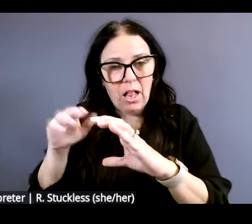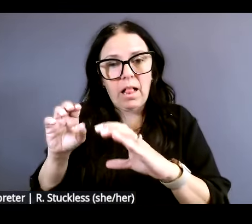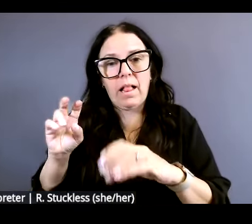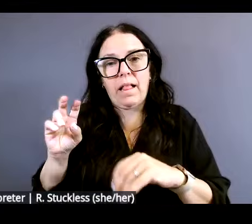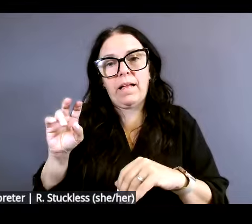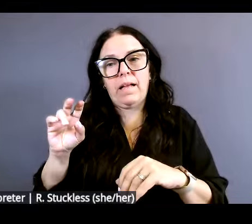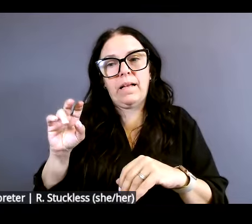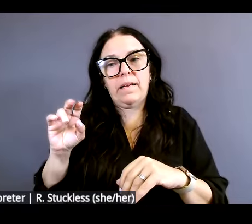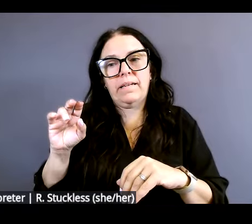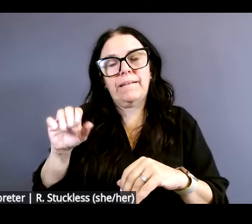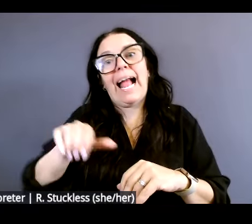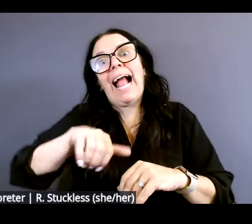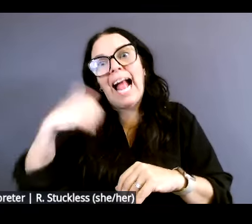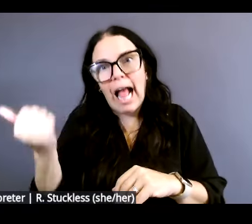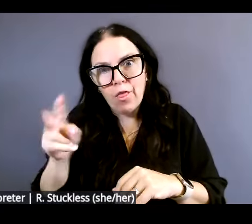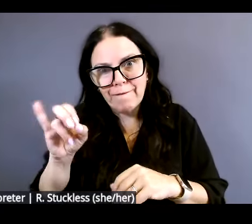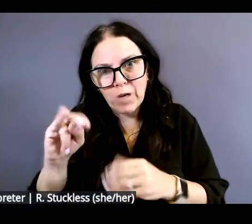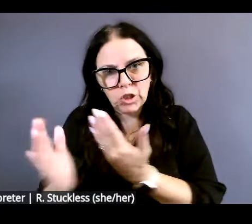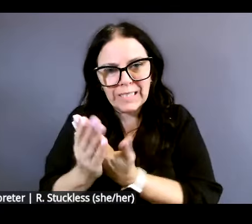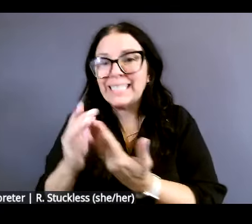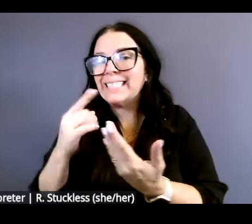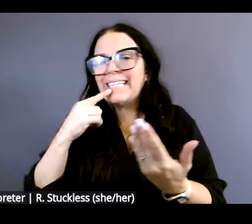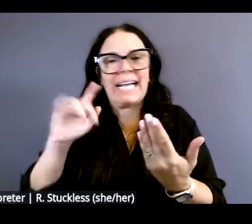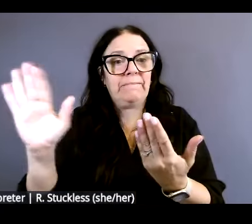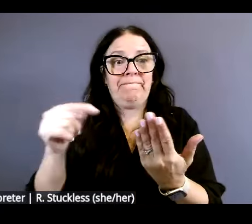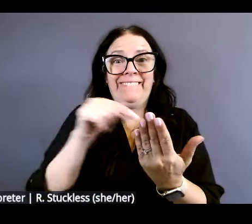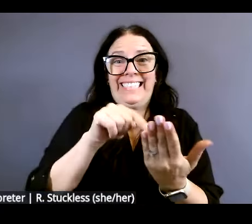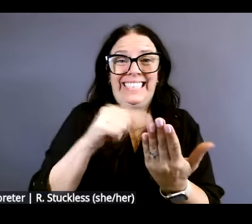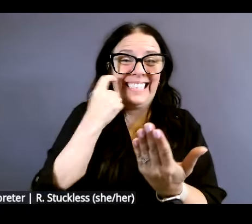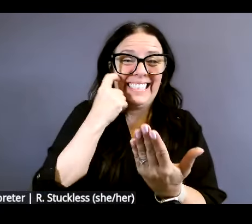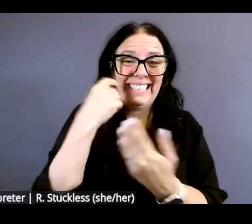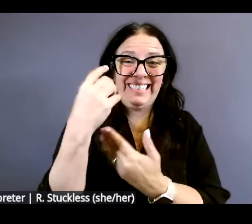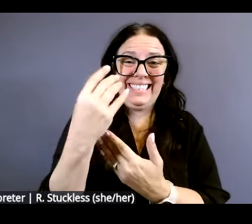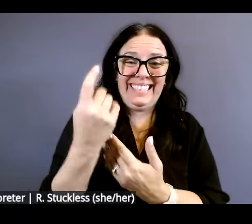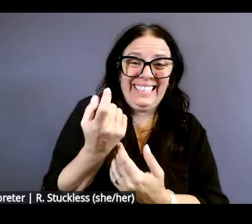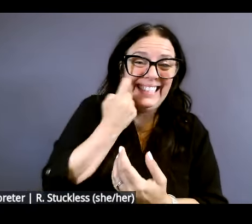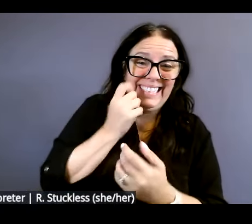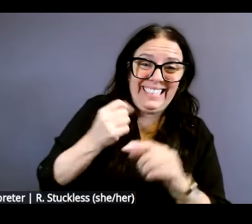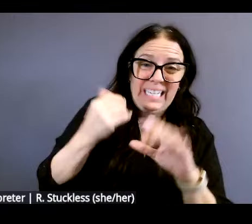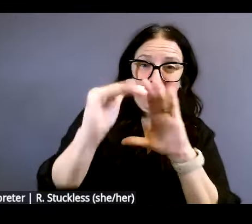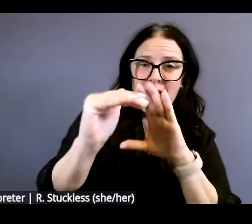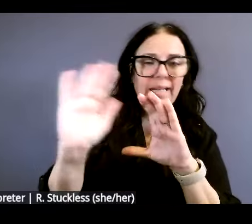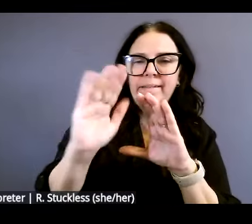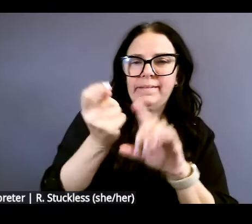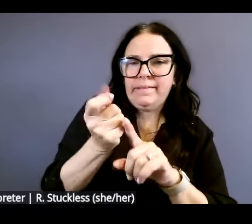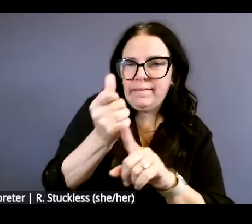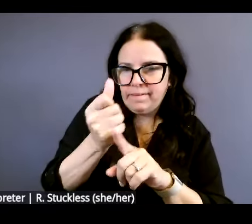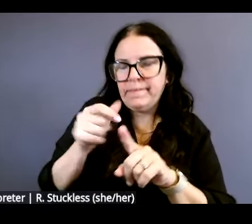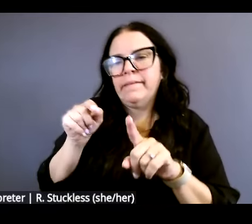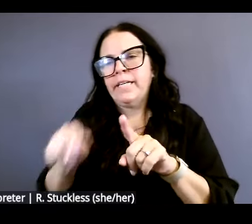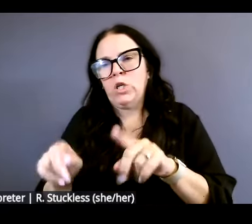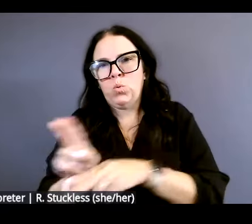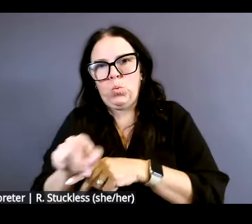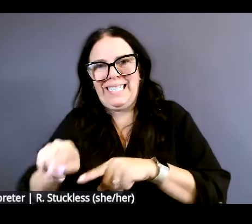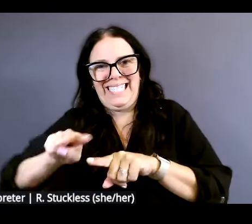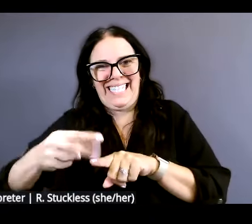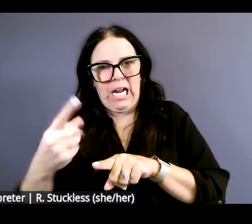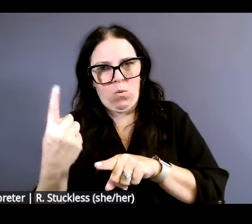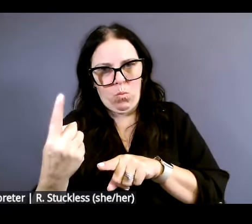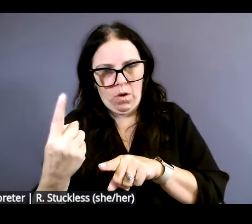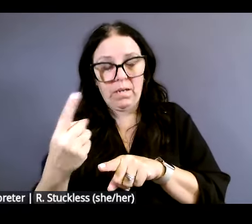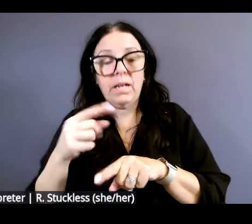prior email and the additional petition was submitted. And at this point, so this is both on June 16th, staff was unaware